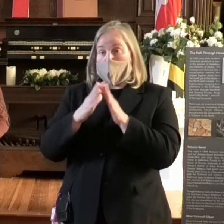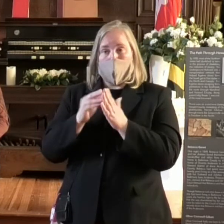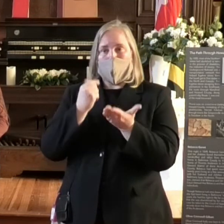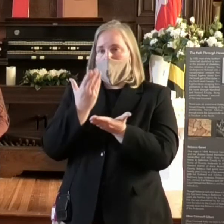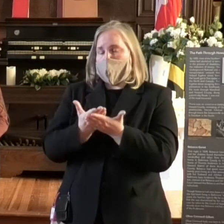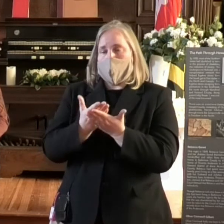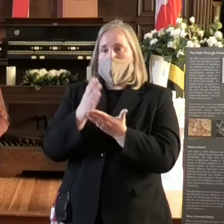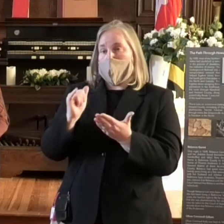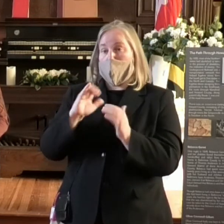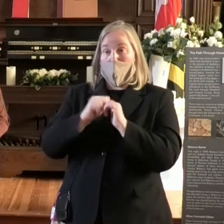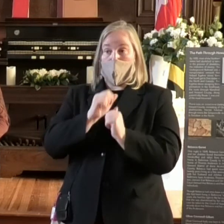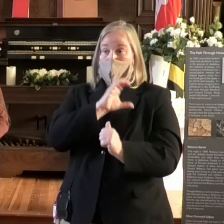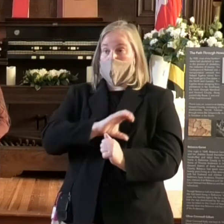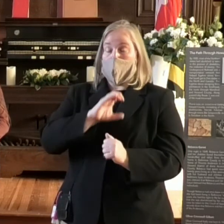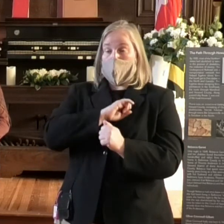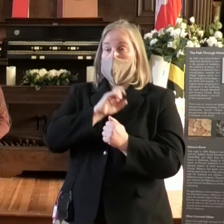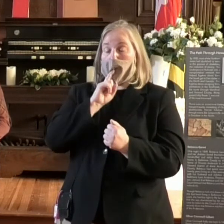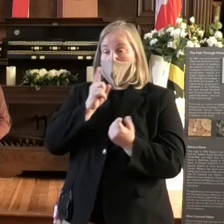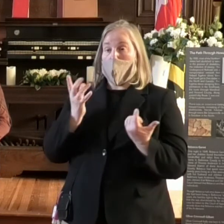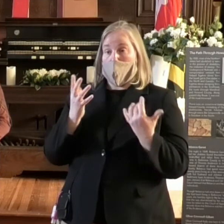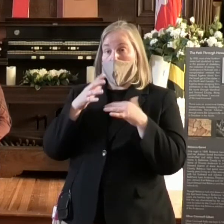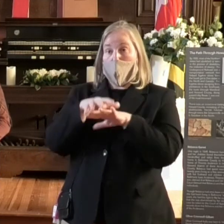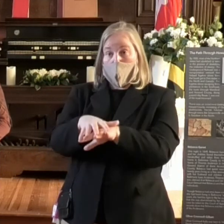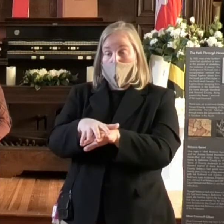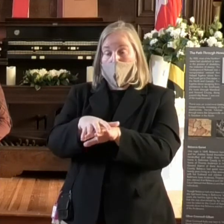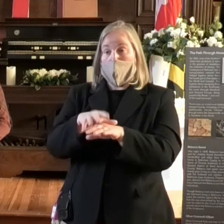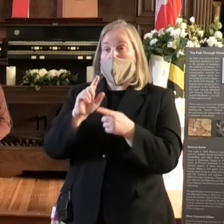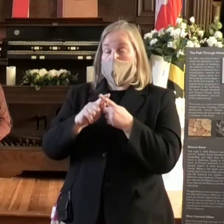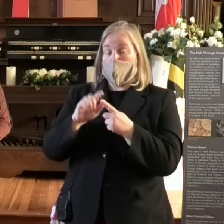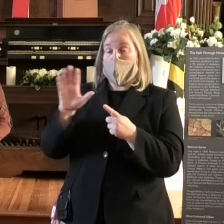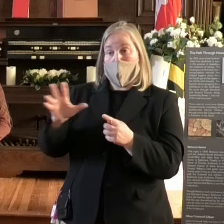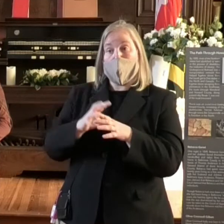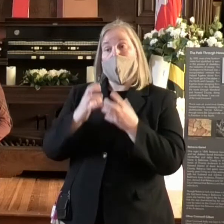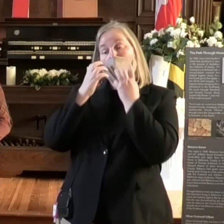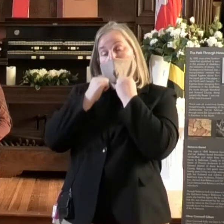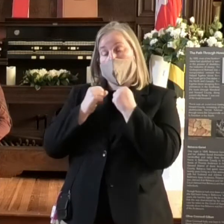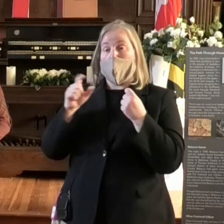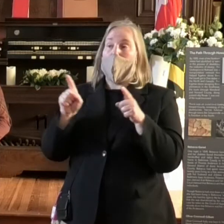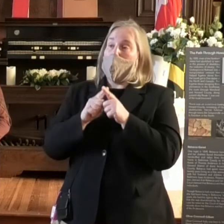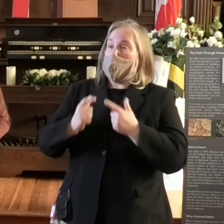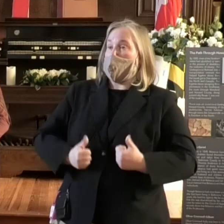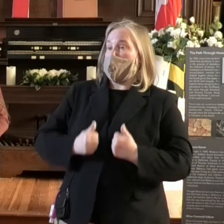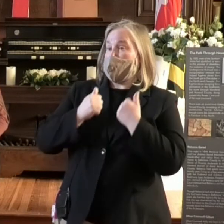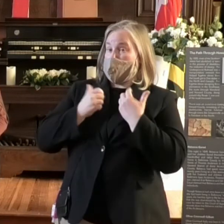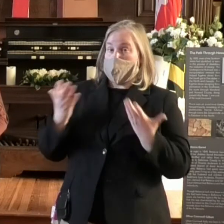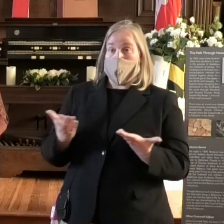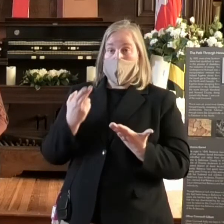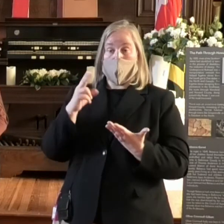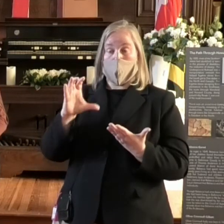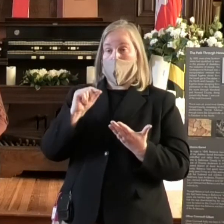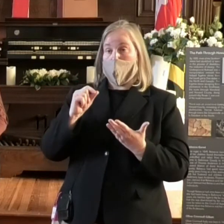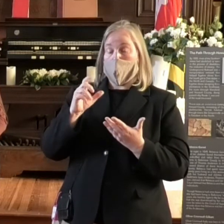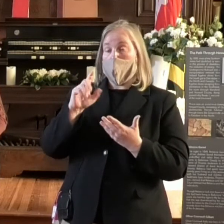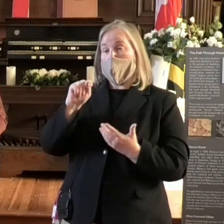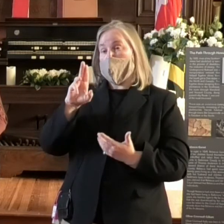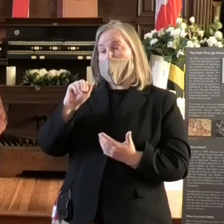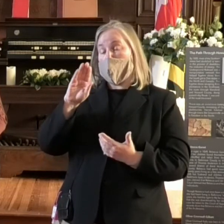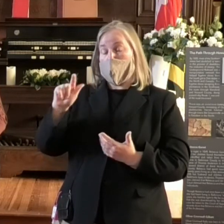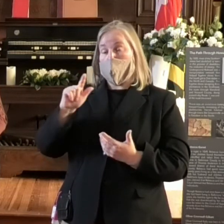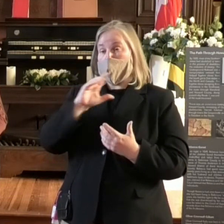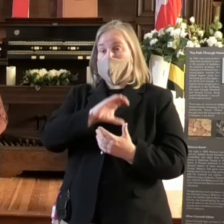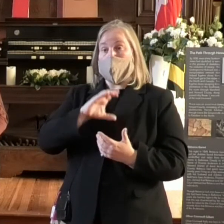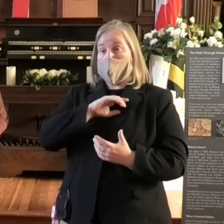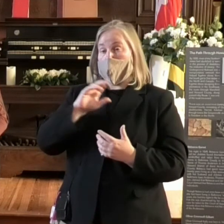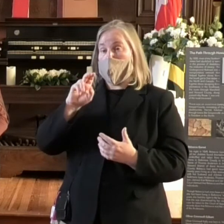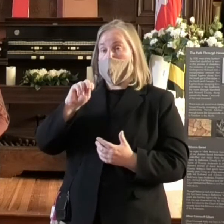by how its citizens are incorporated into its values. As a resident of Howard County and a tribal citizen of the Navajo